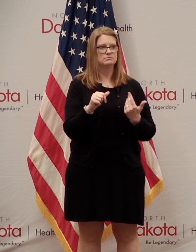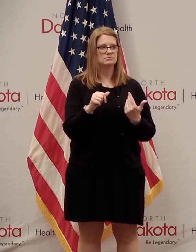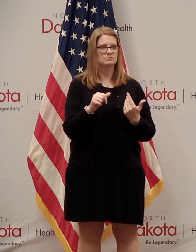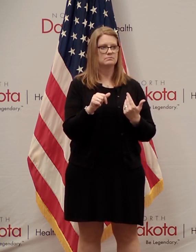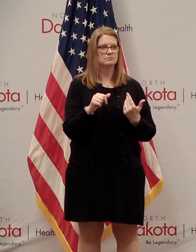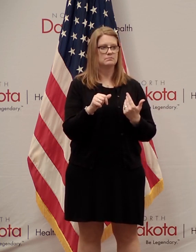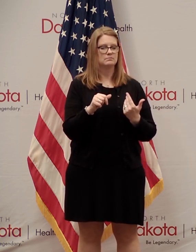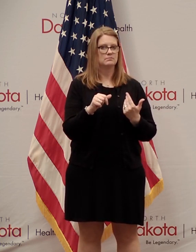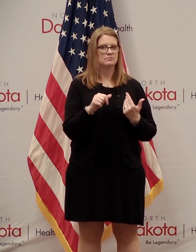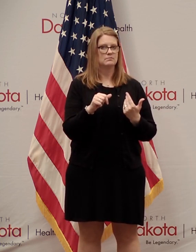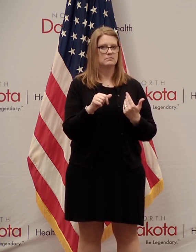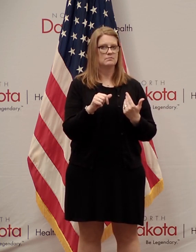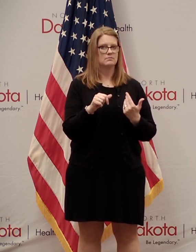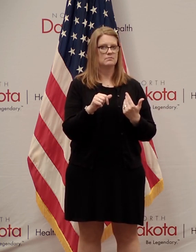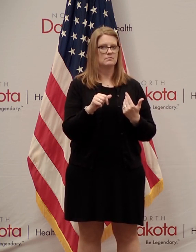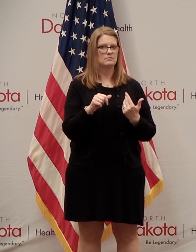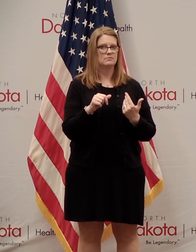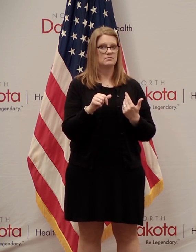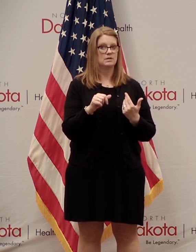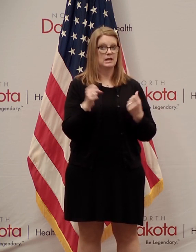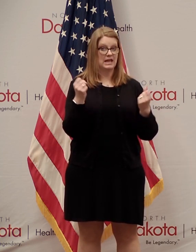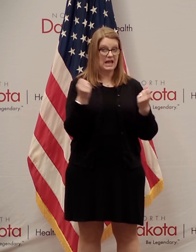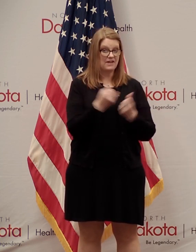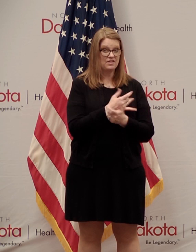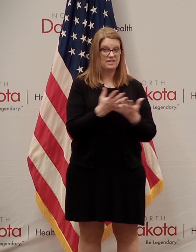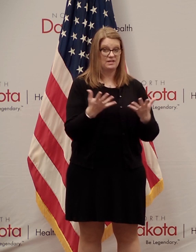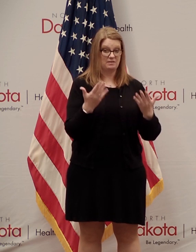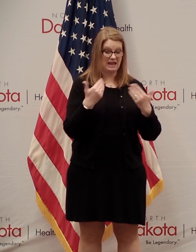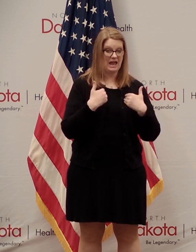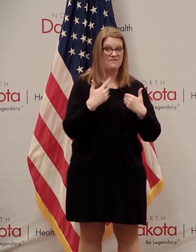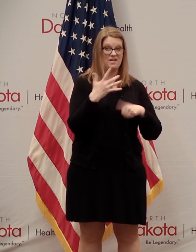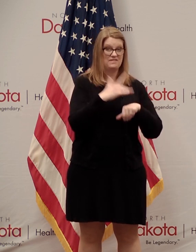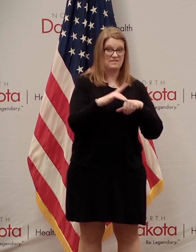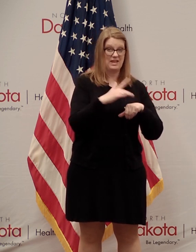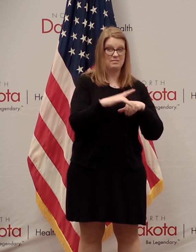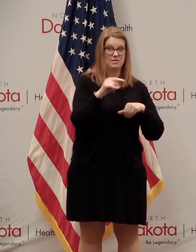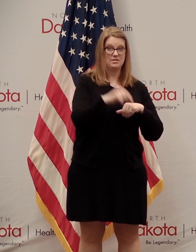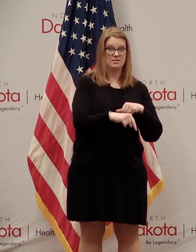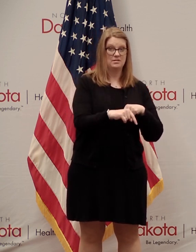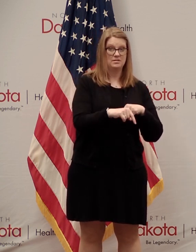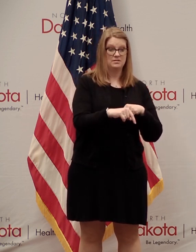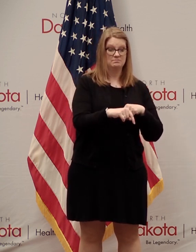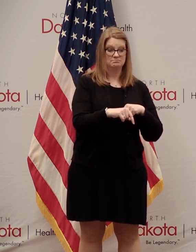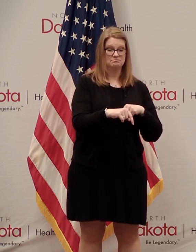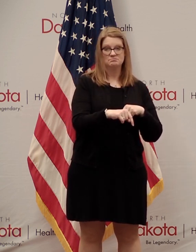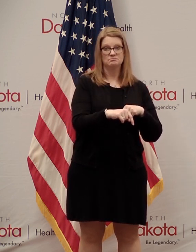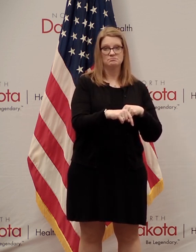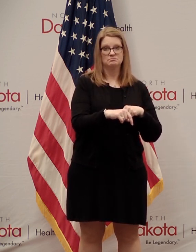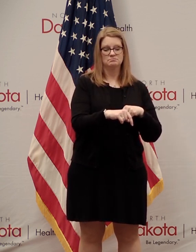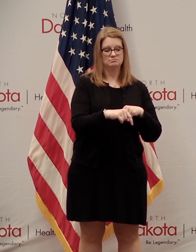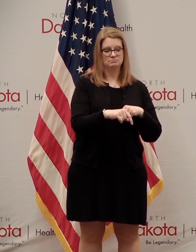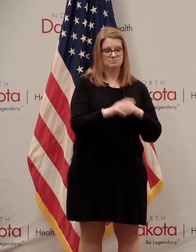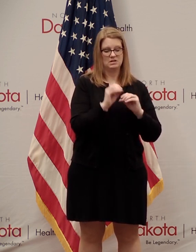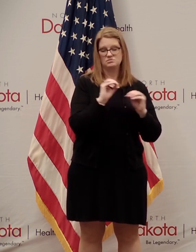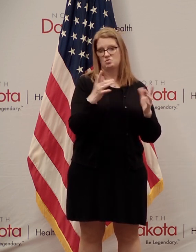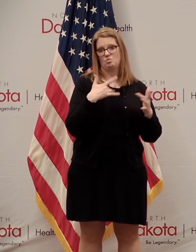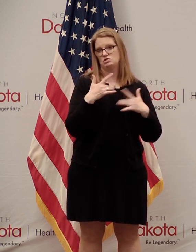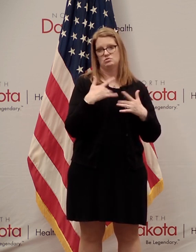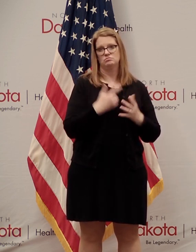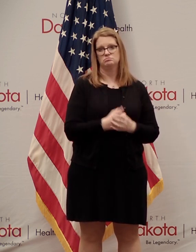say based on all of the assets and resources that we currently have in the state and the projections that are out there, I wouldn't have concern.